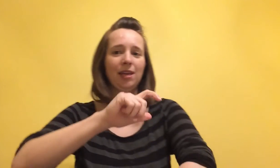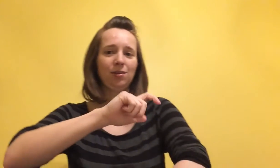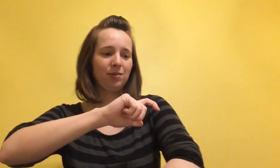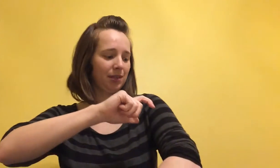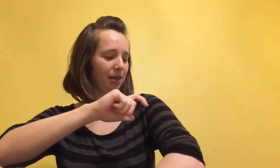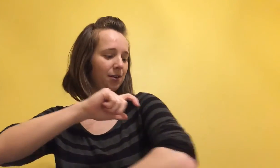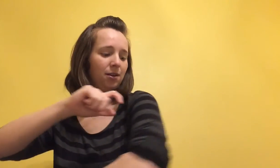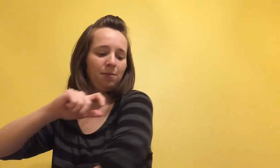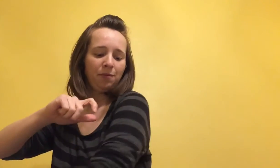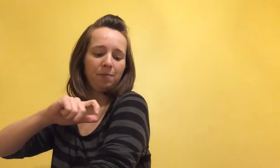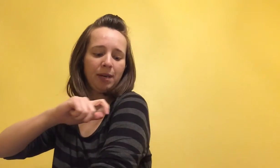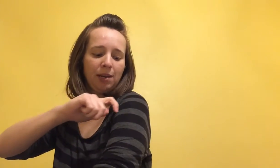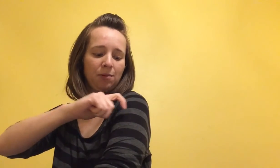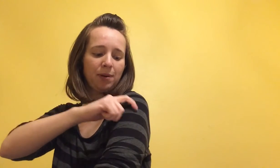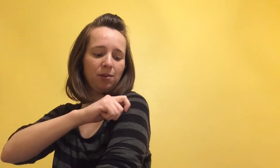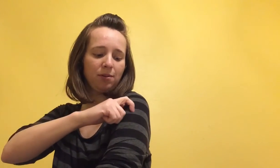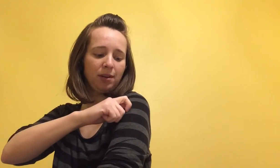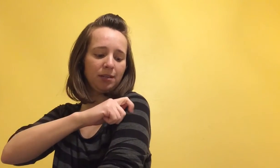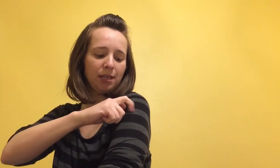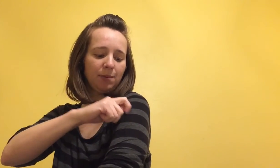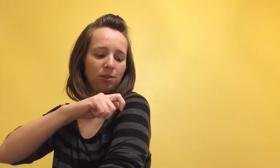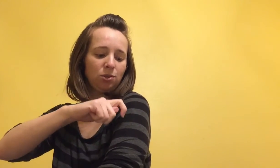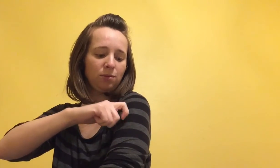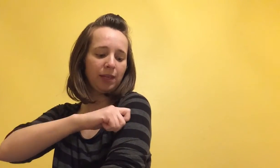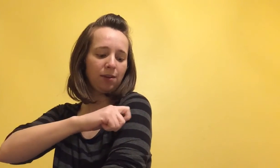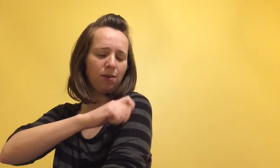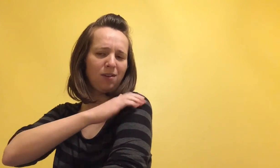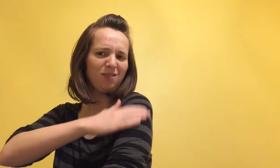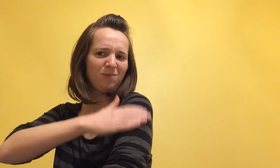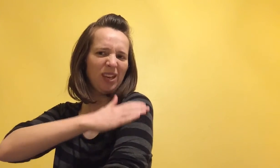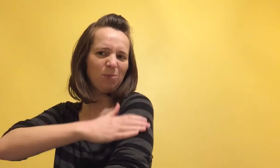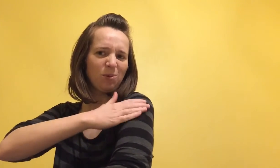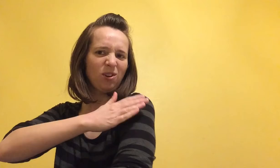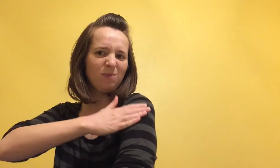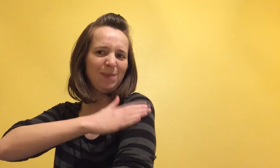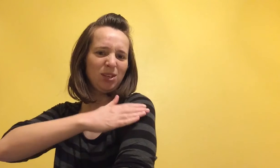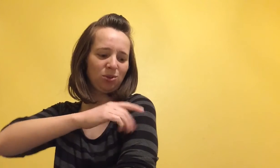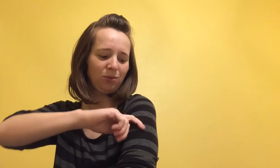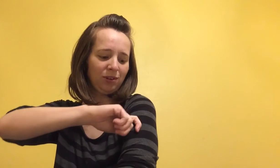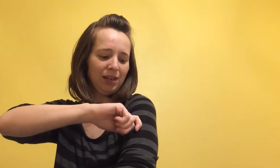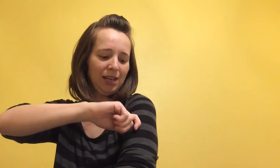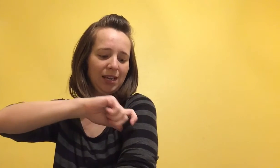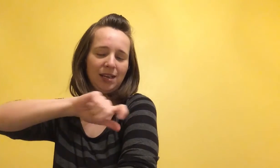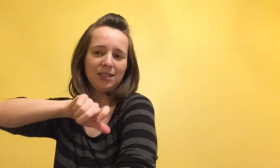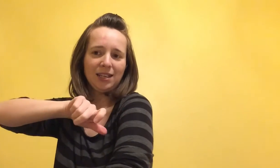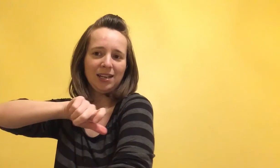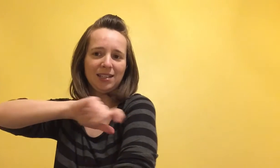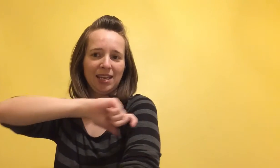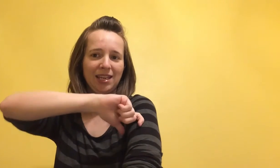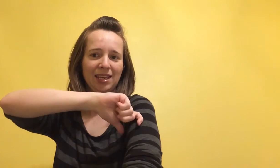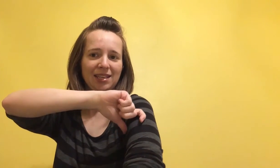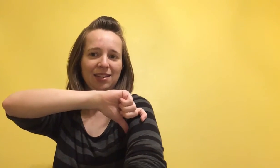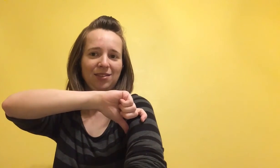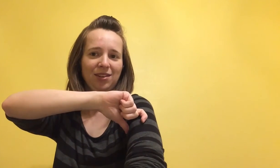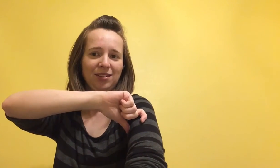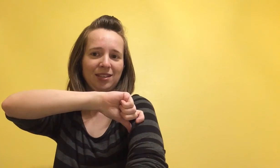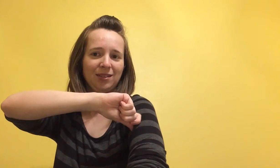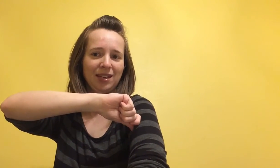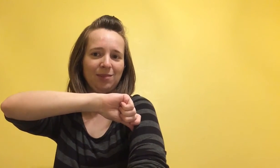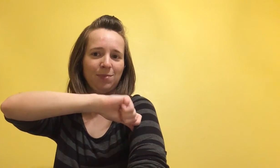you kind of come over by here by your non-dominant like arm, like upper arm, maybe shoulder, and just kind of taking it down here and just kind of pinch